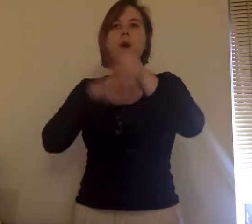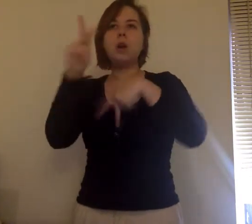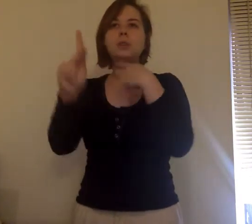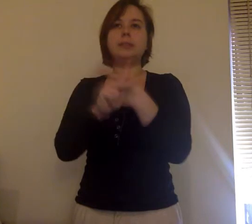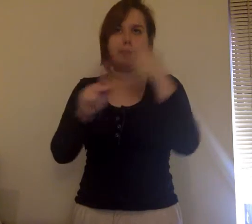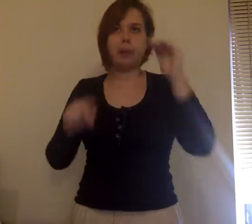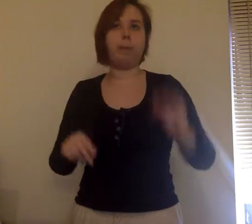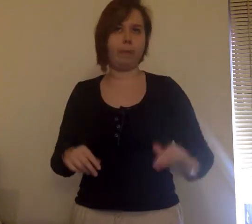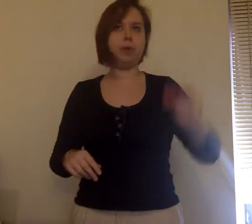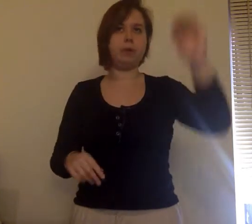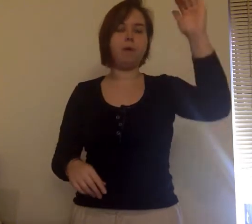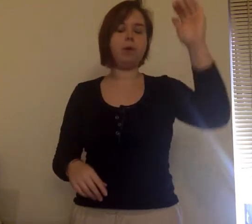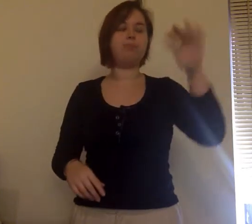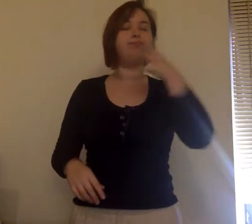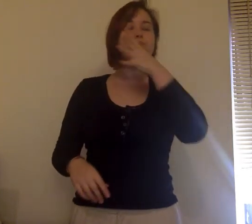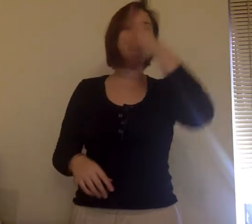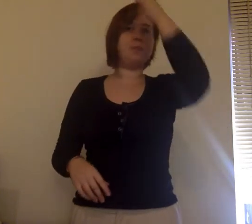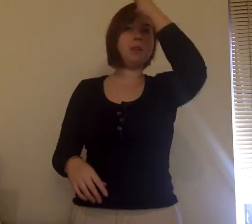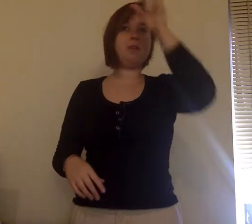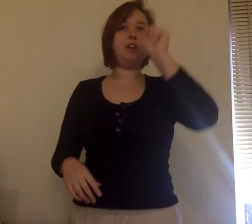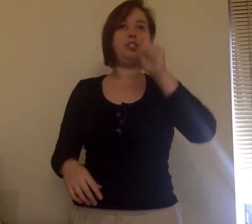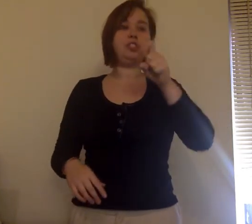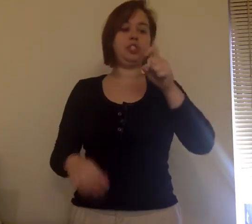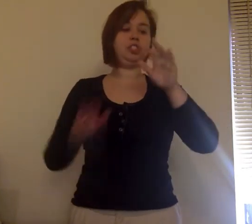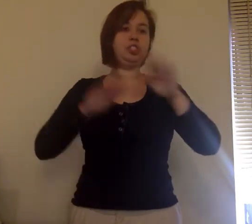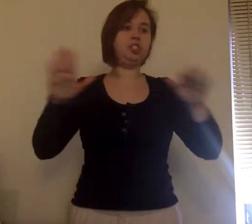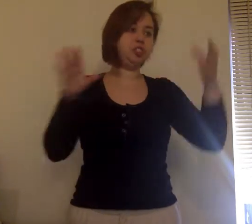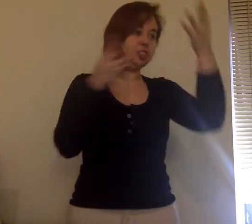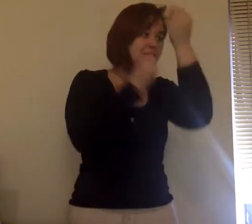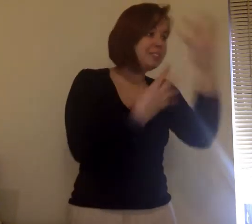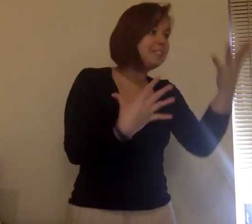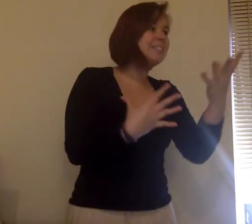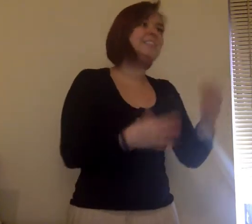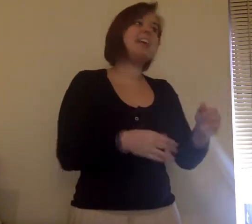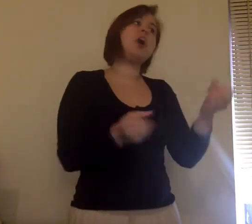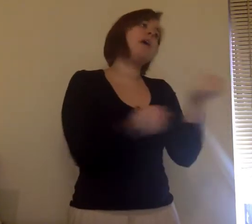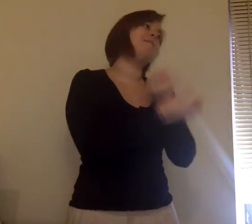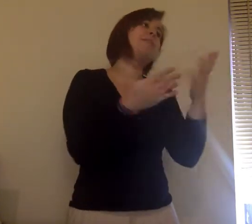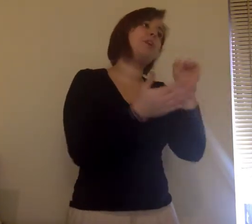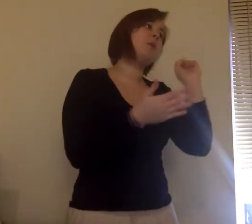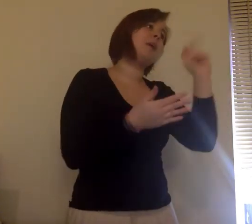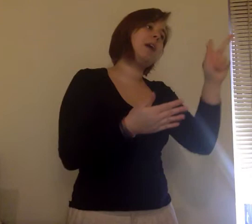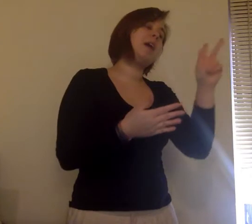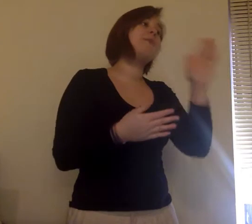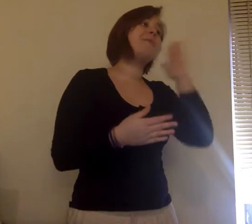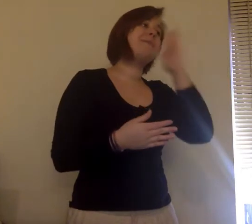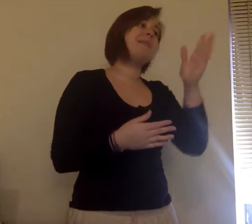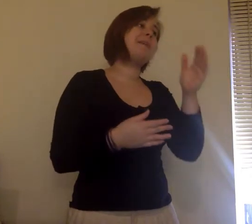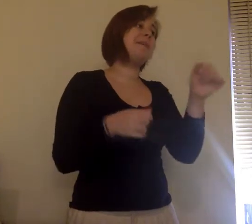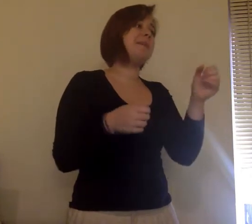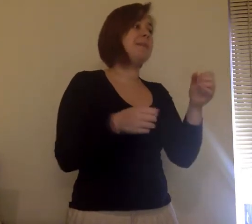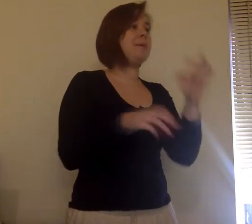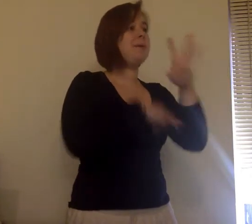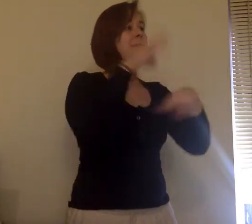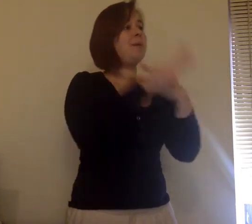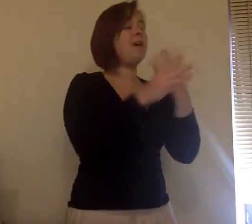saying, everything's going to be all right. It's not the end of the world, and we're doing the best we can. But I